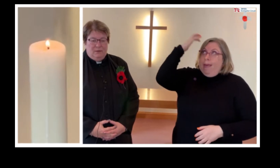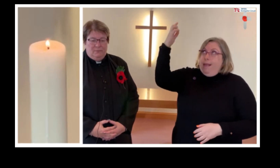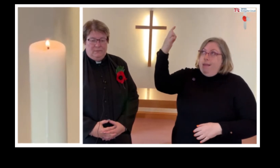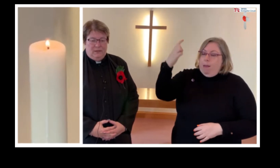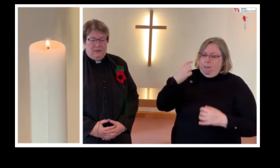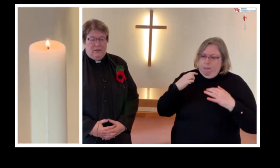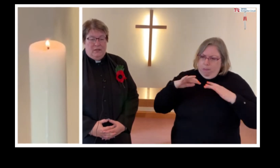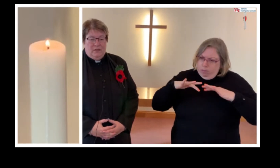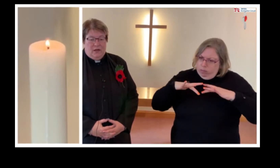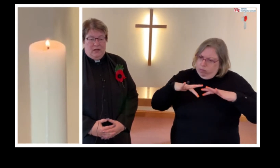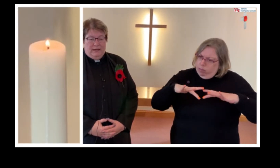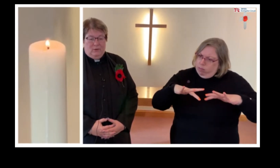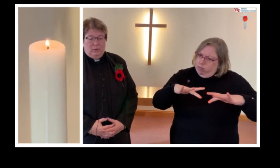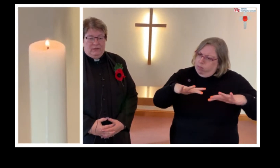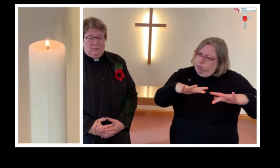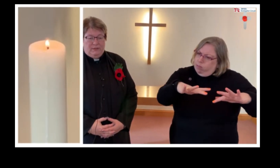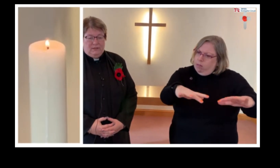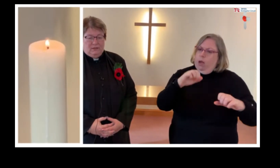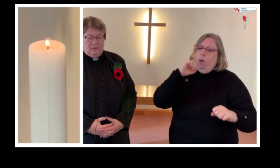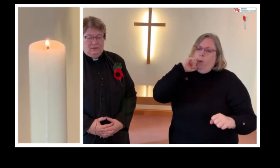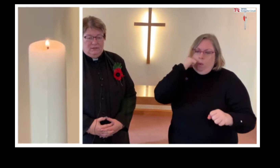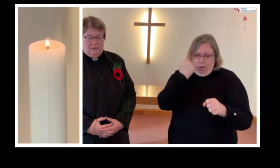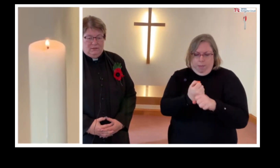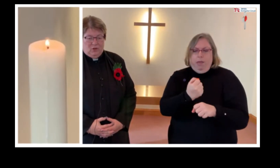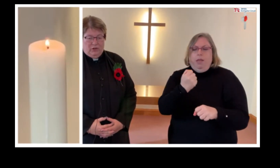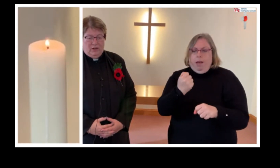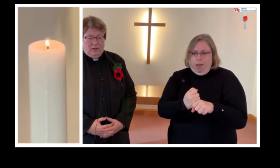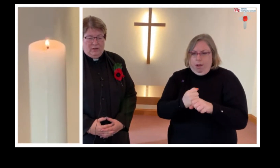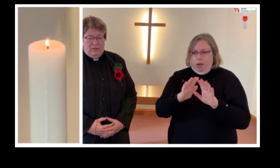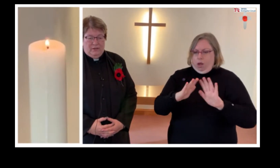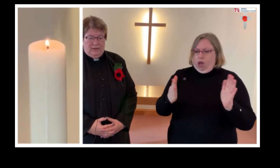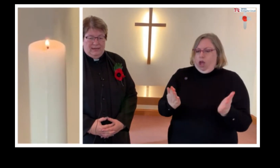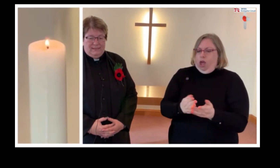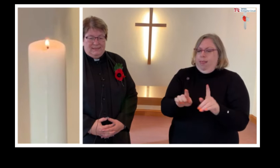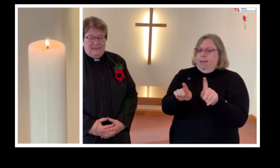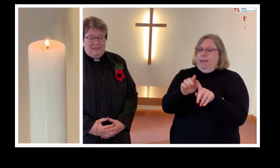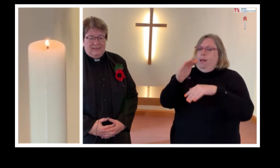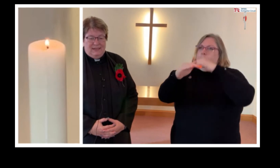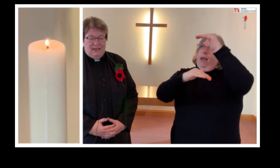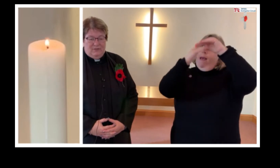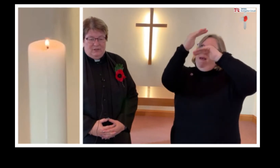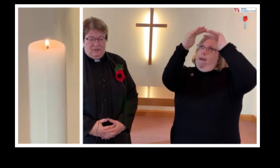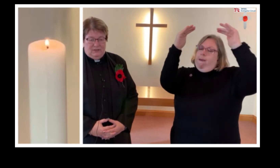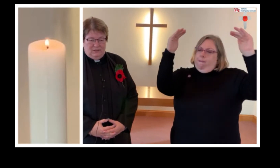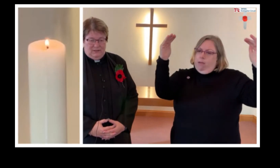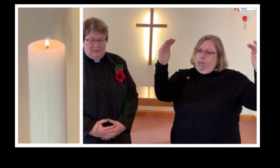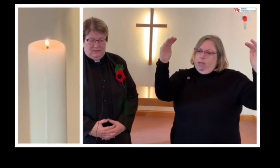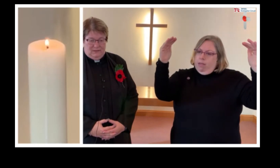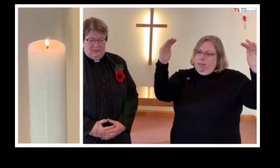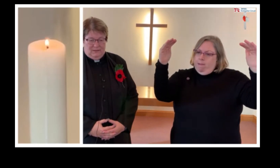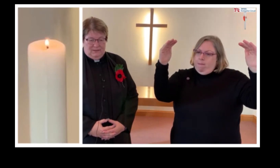kingdom come, thy will be done, on earth as it is in heaven.